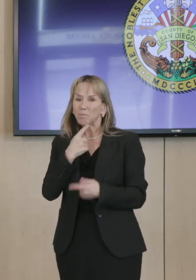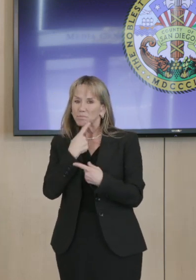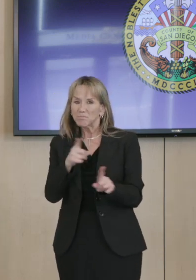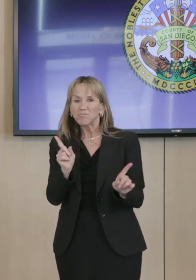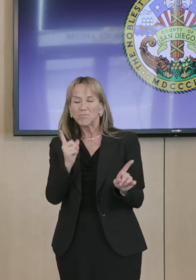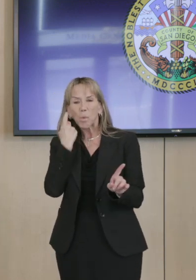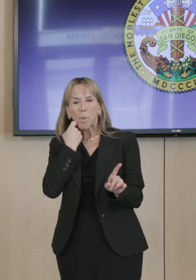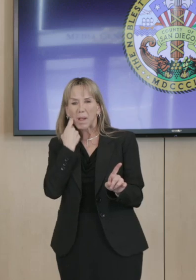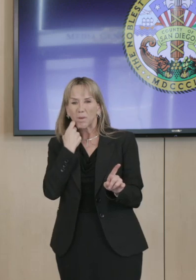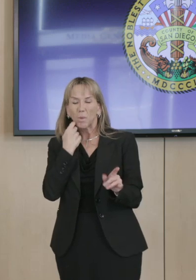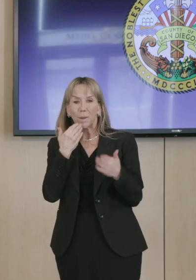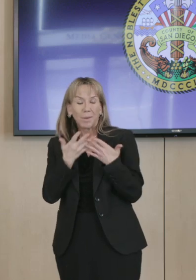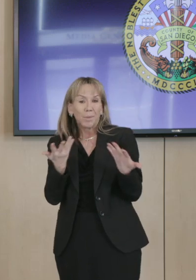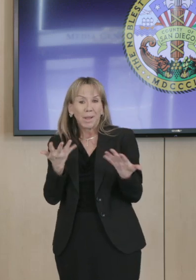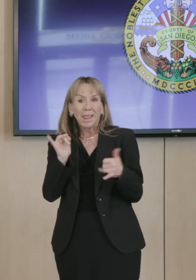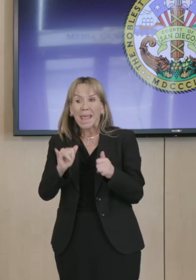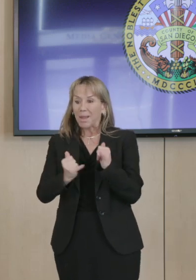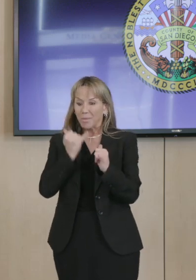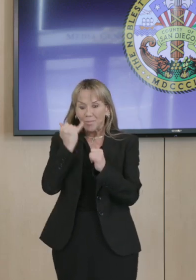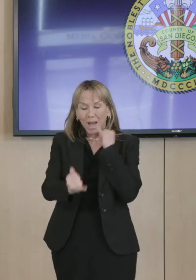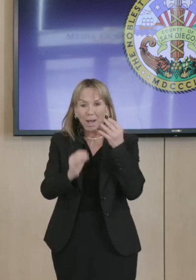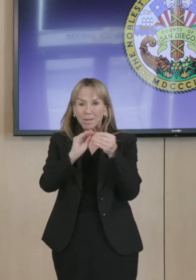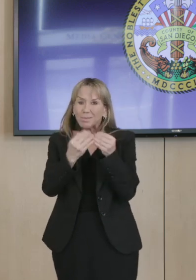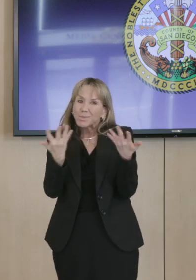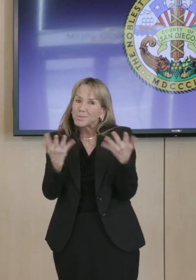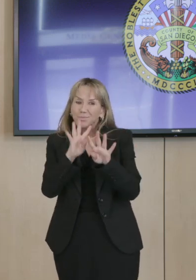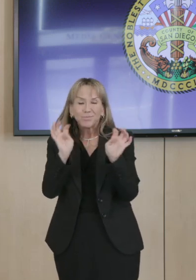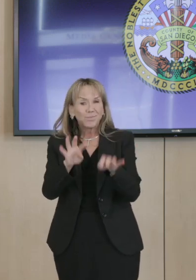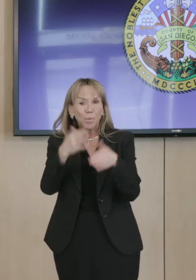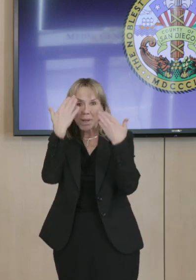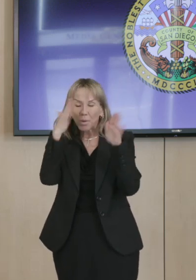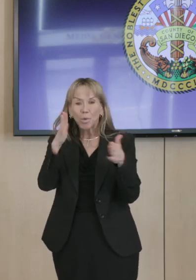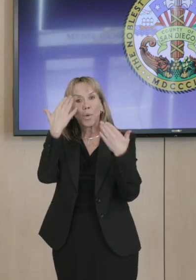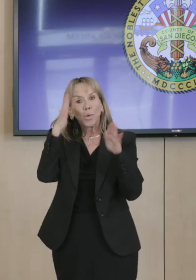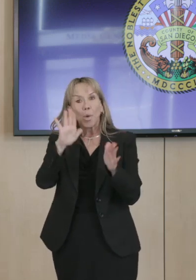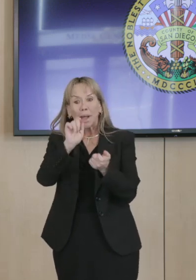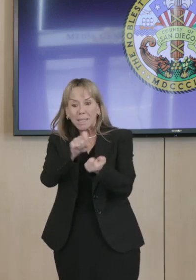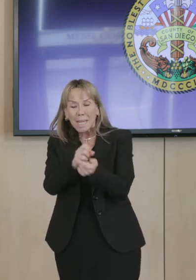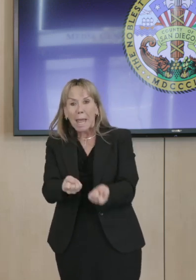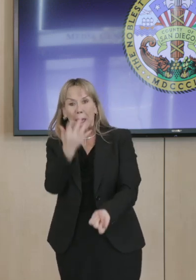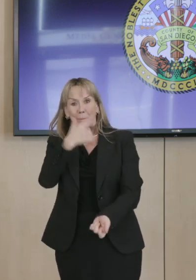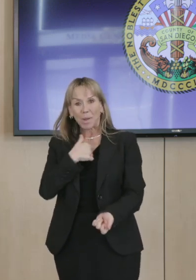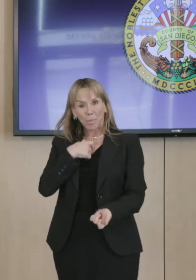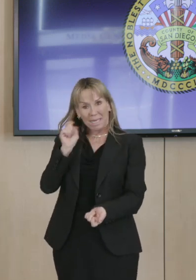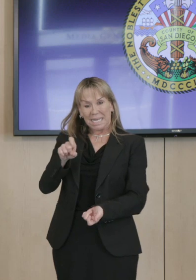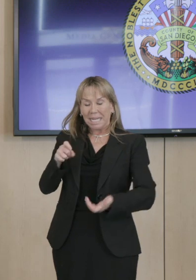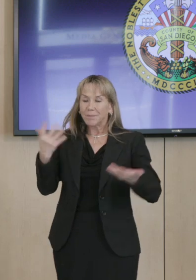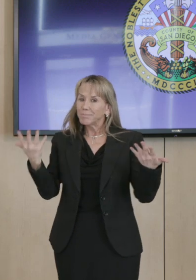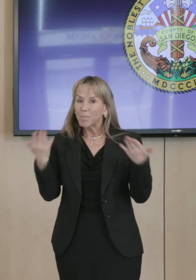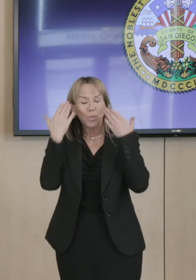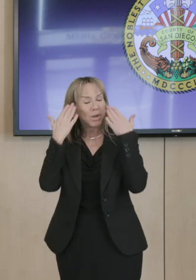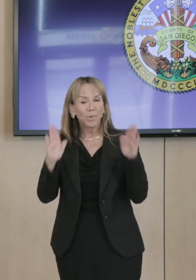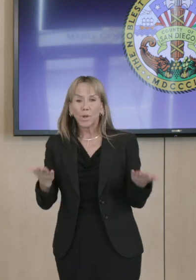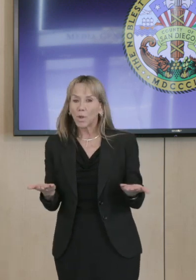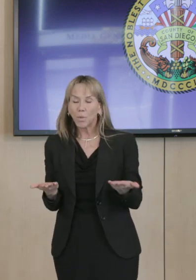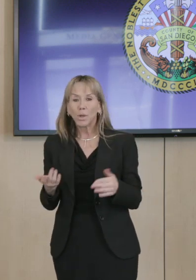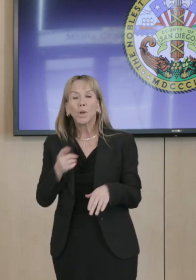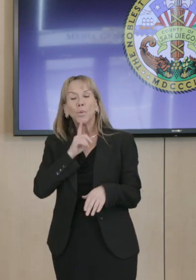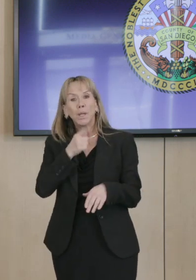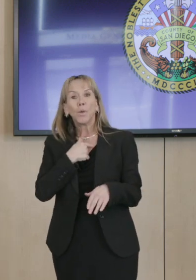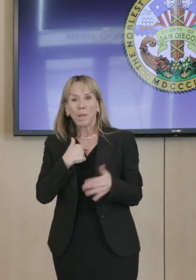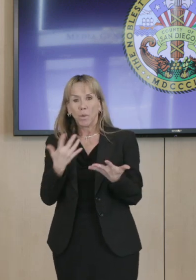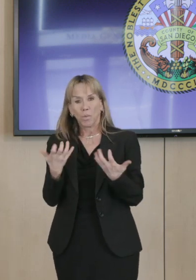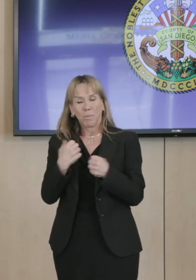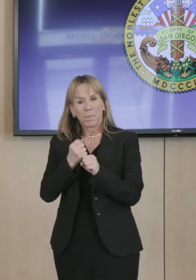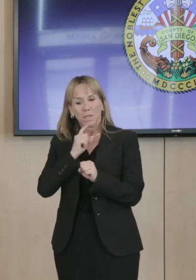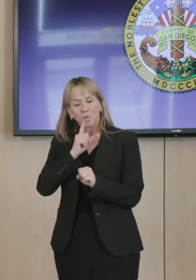well. We don't know what the final number is going to be. We don't know how many we're going to need. It is our desire to have